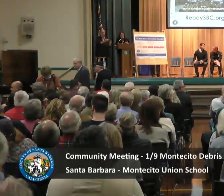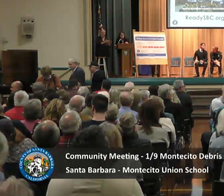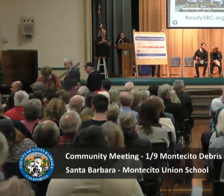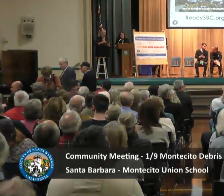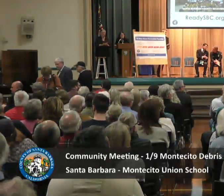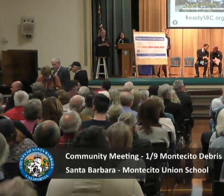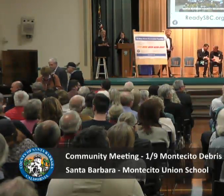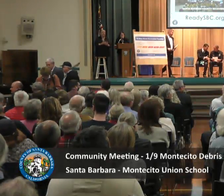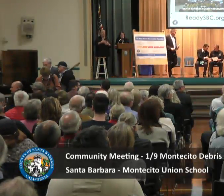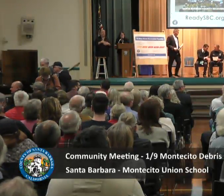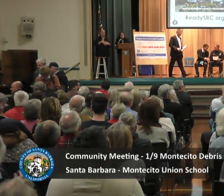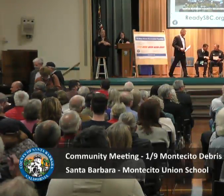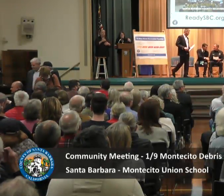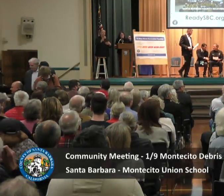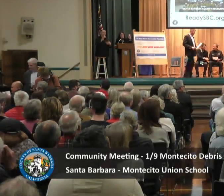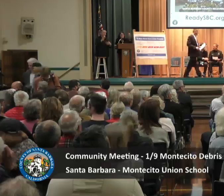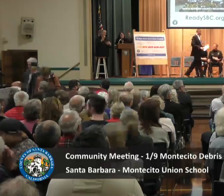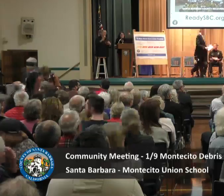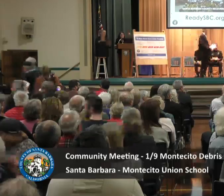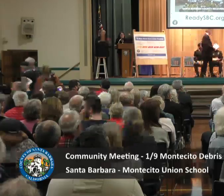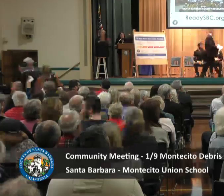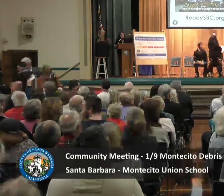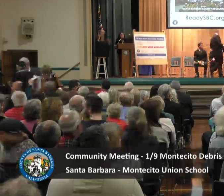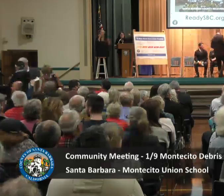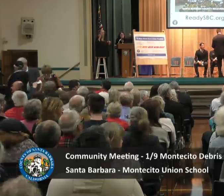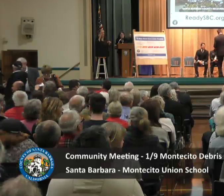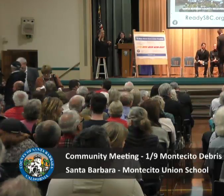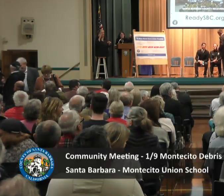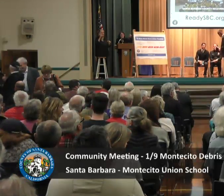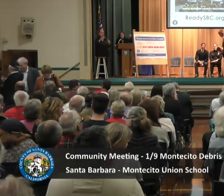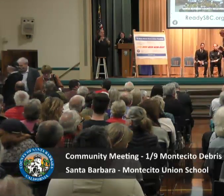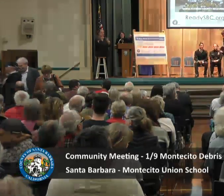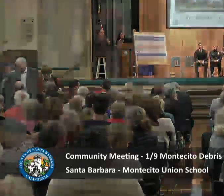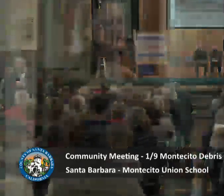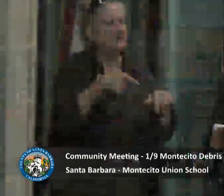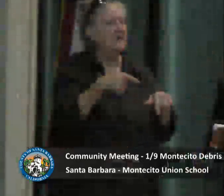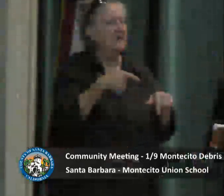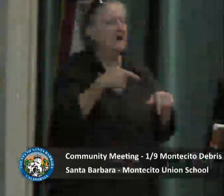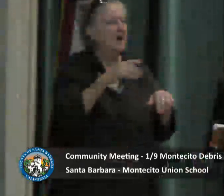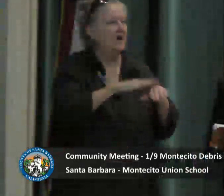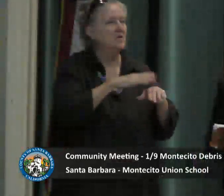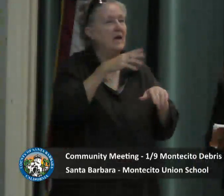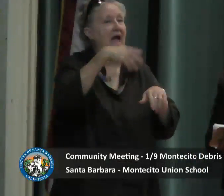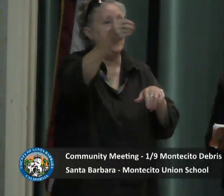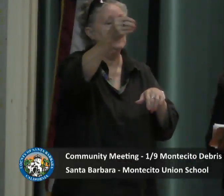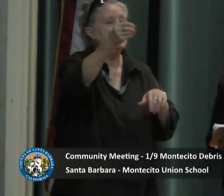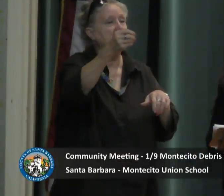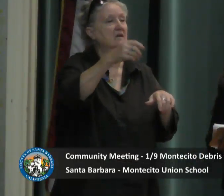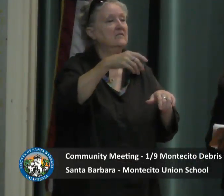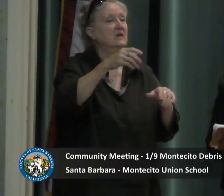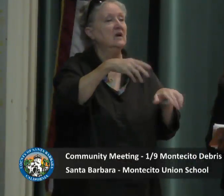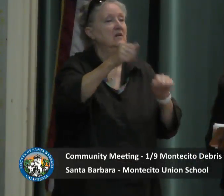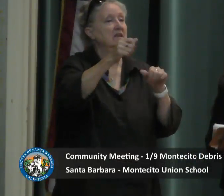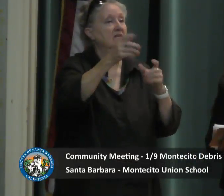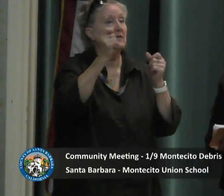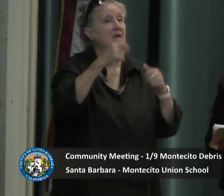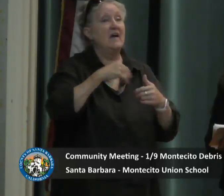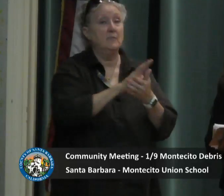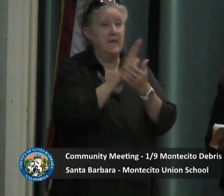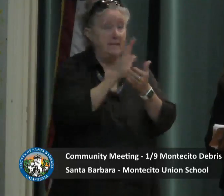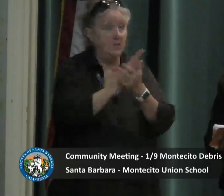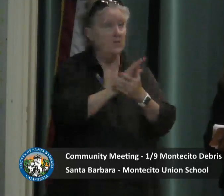So hang tight, and when you came in, on your way out, if you didn't grab them, we have several handouts